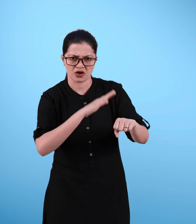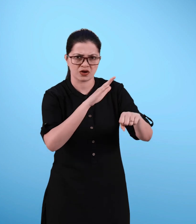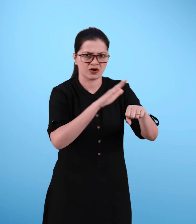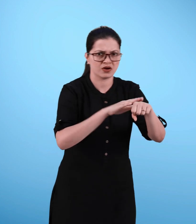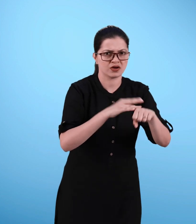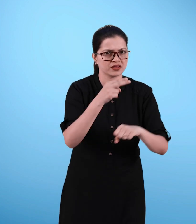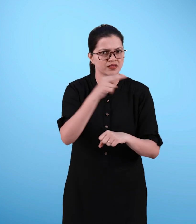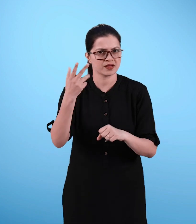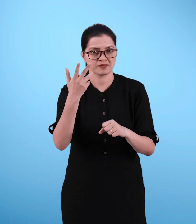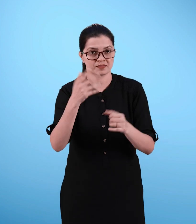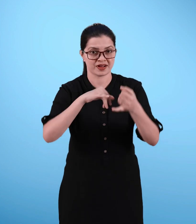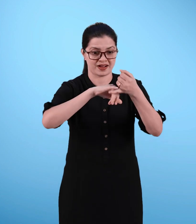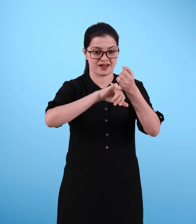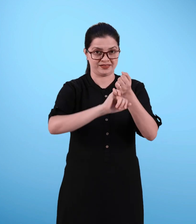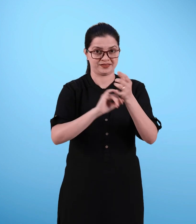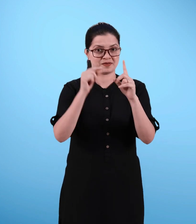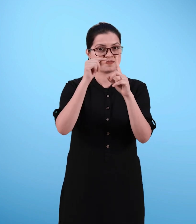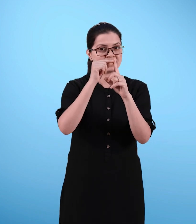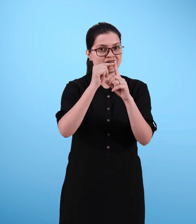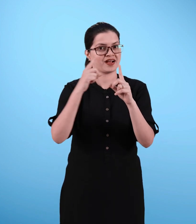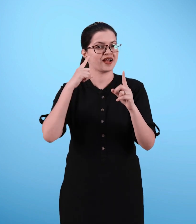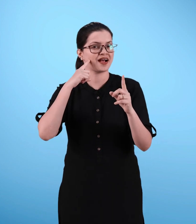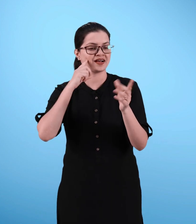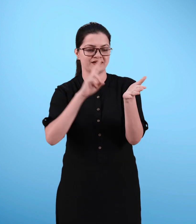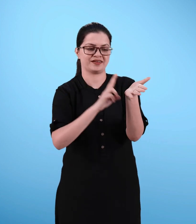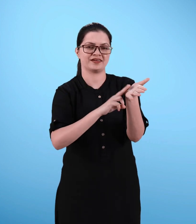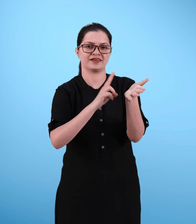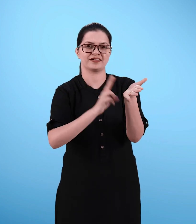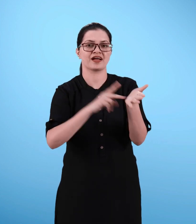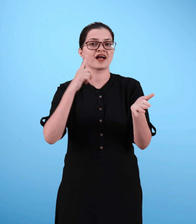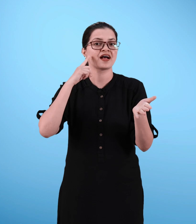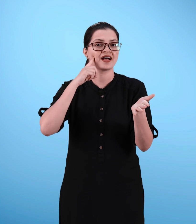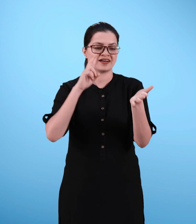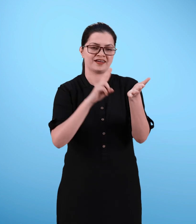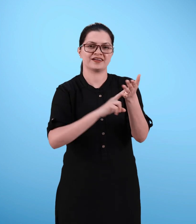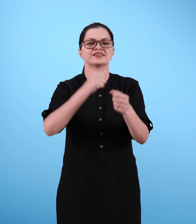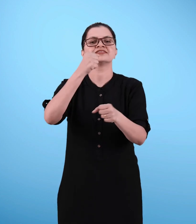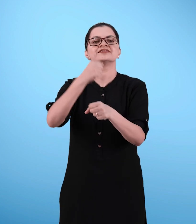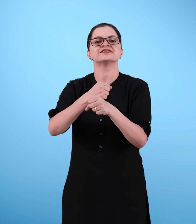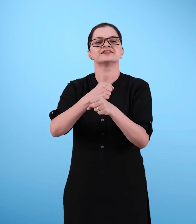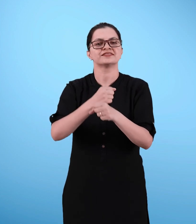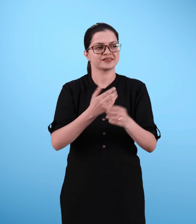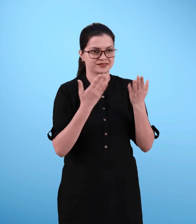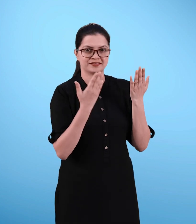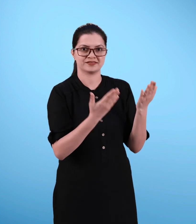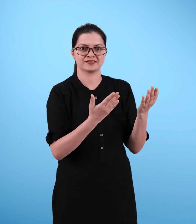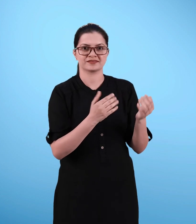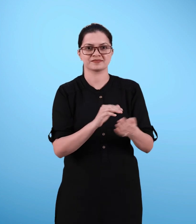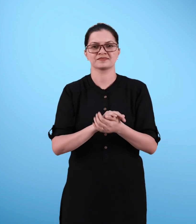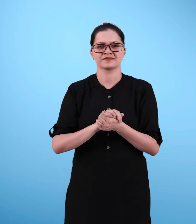Start. Are you able to make a yarn? Continuous. The process of making yarn from fibers